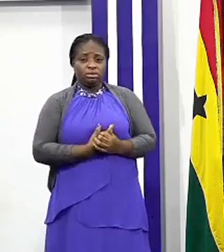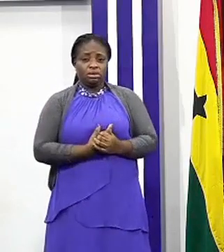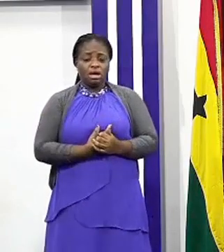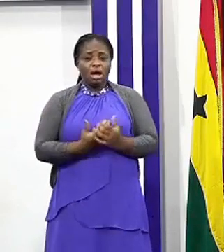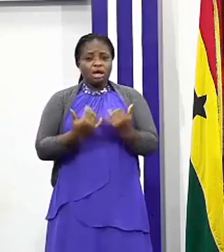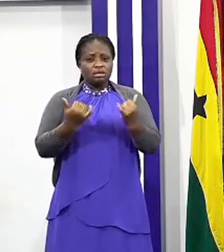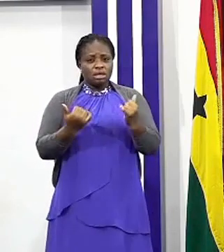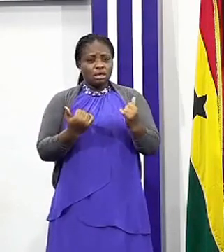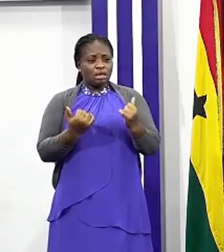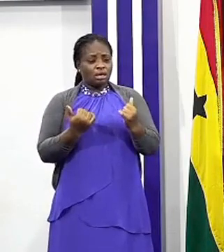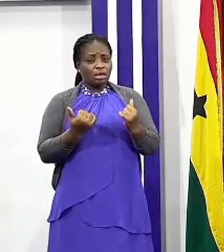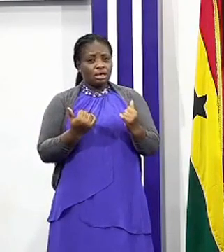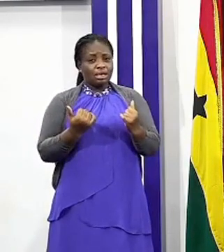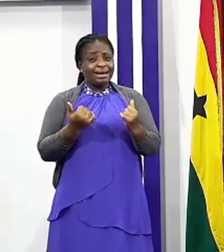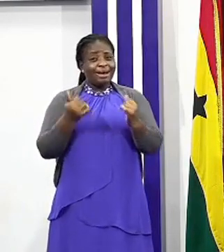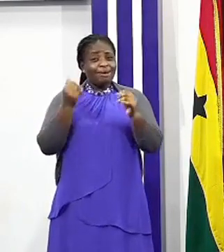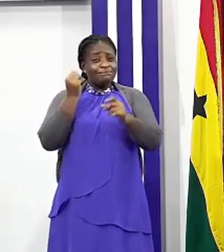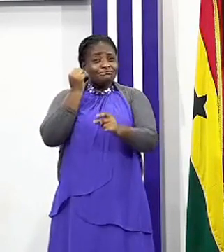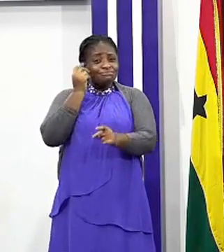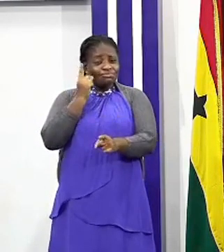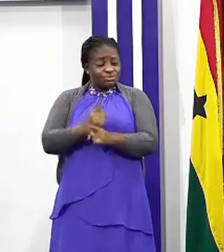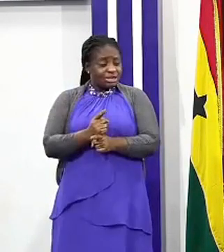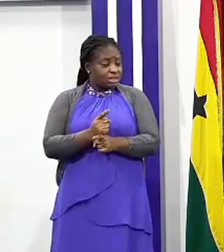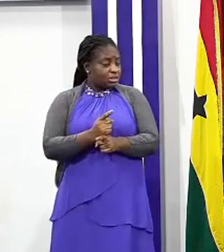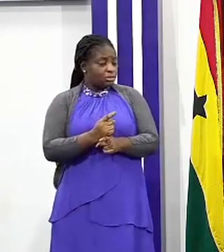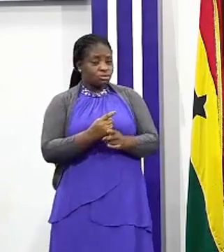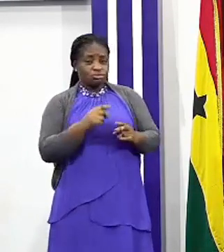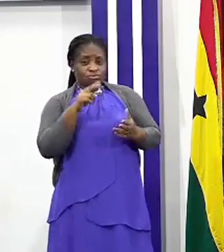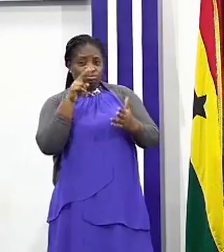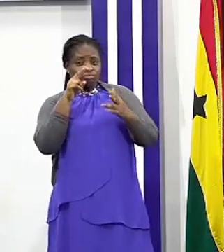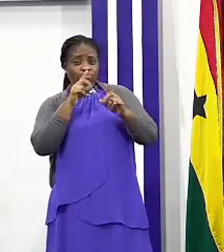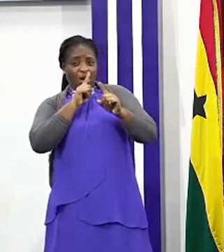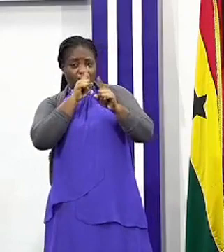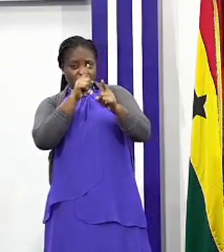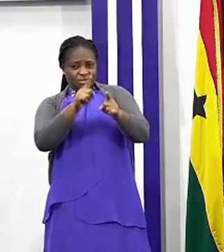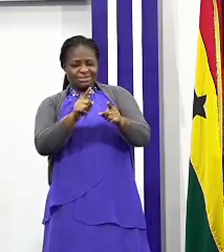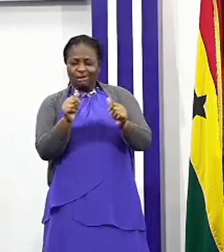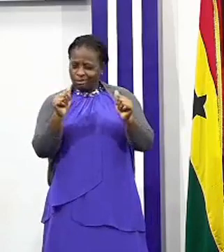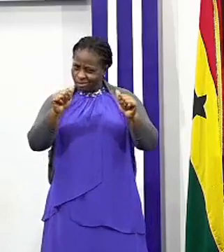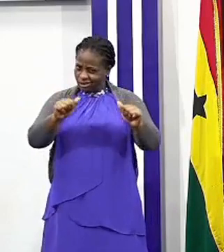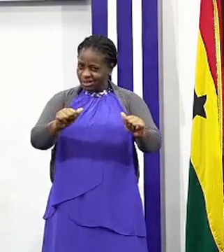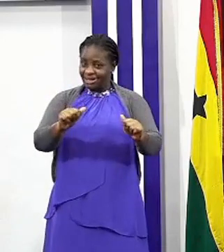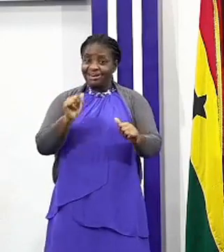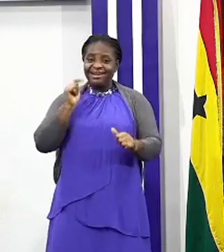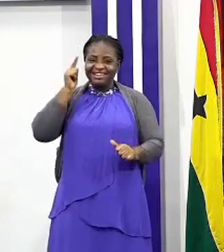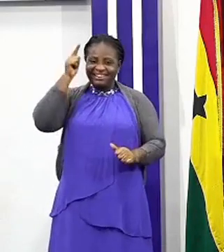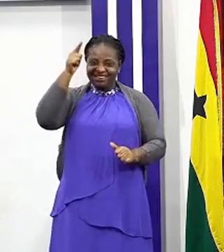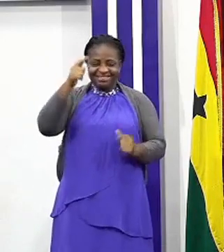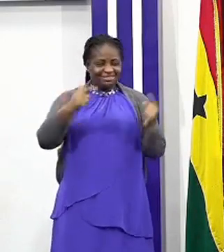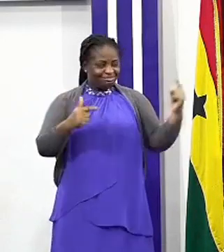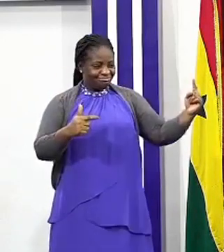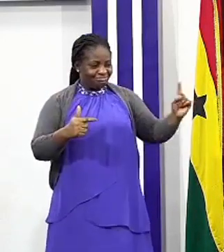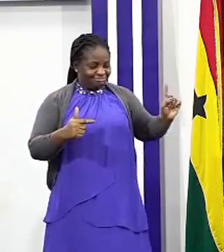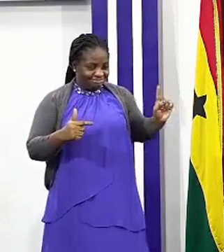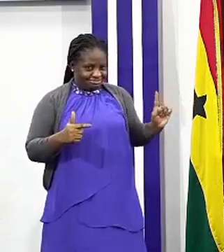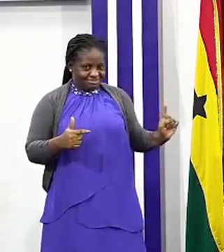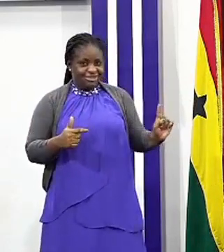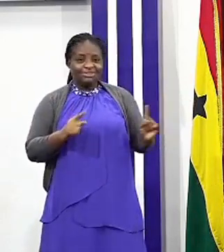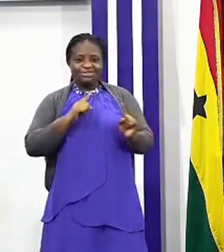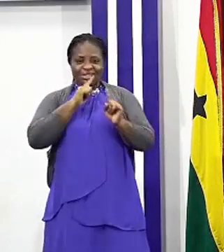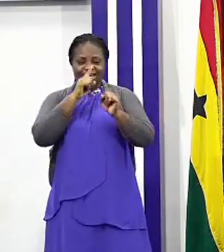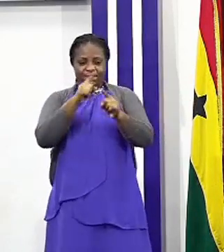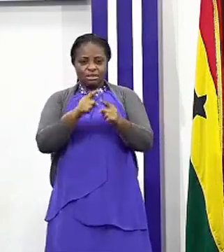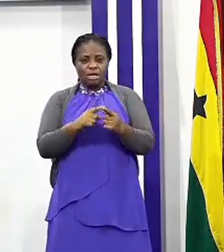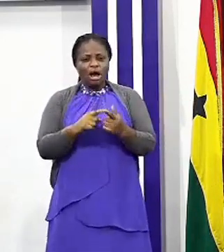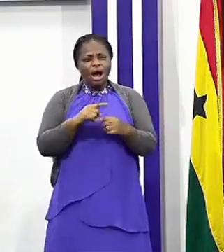Let me put them out now. Those that you are ready to respond to, you can. Then later we can re-invite you to respond to the rest. So